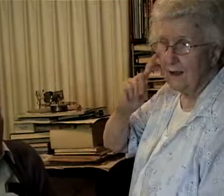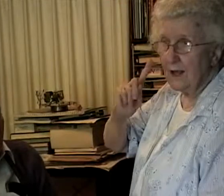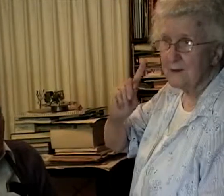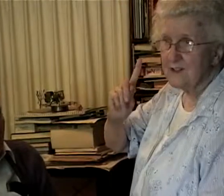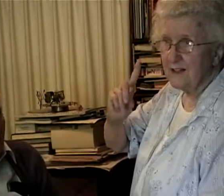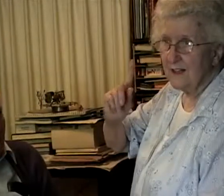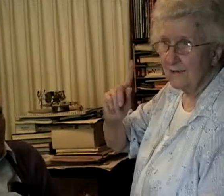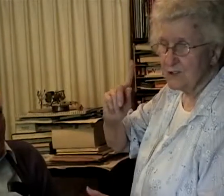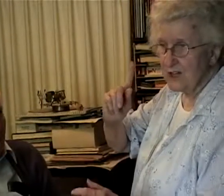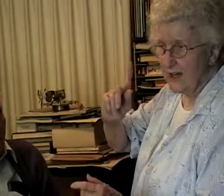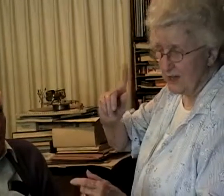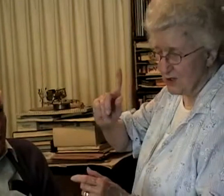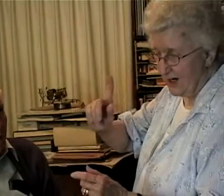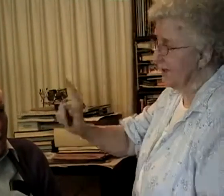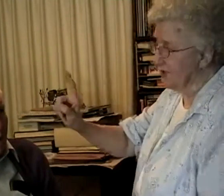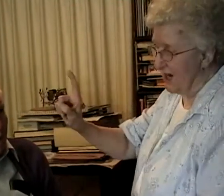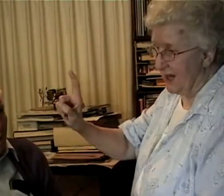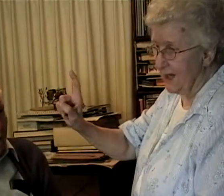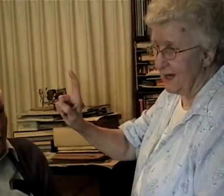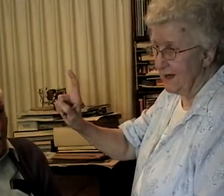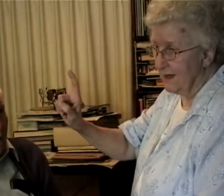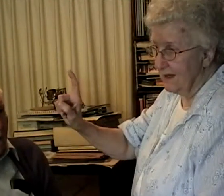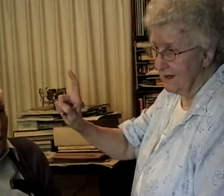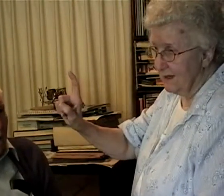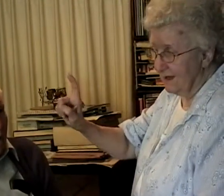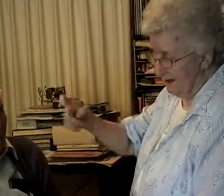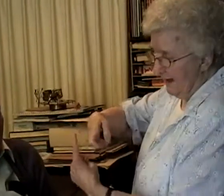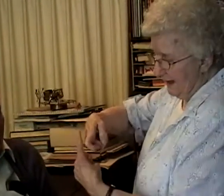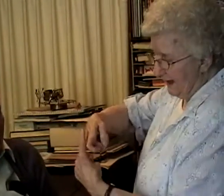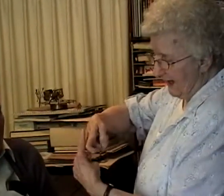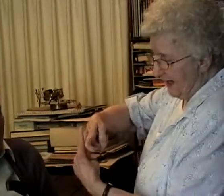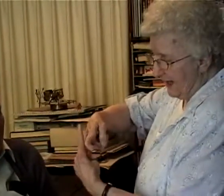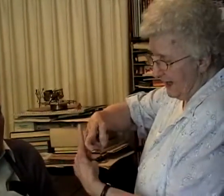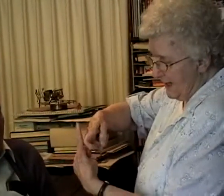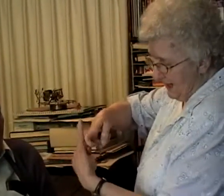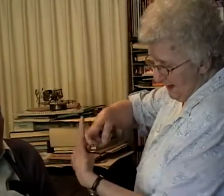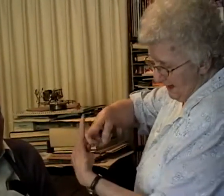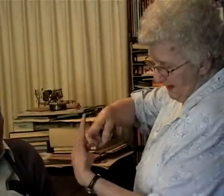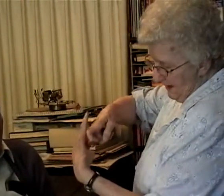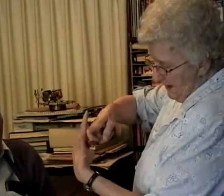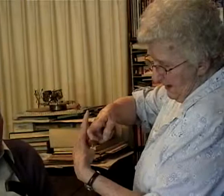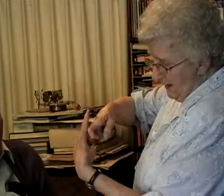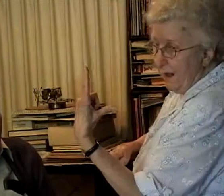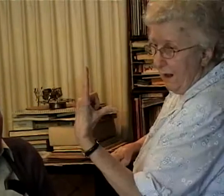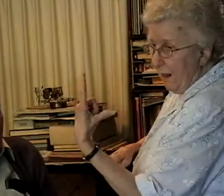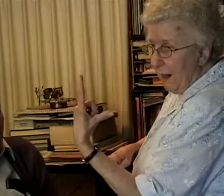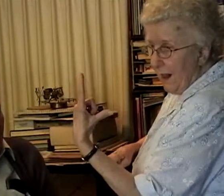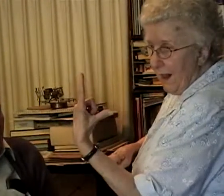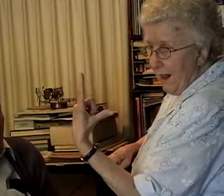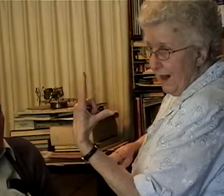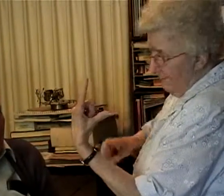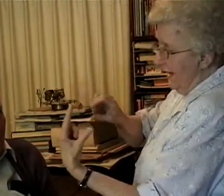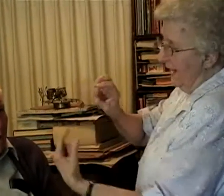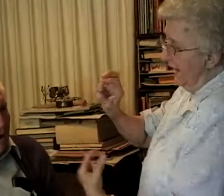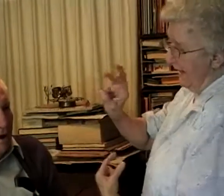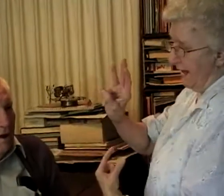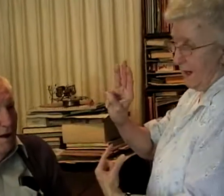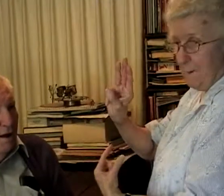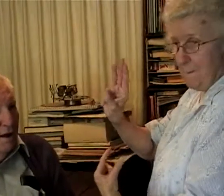B, C, D, E, F, G, H, I, J, K, L, M,